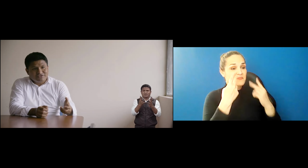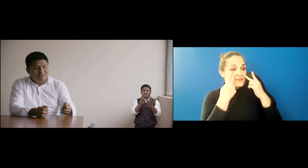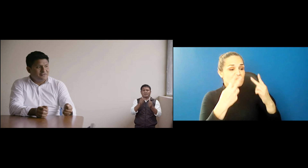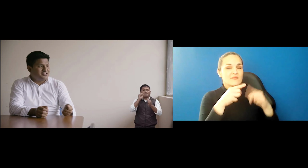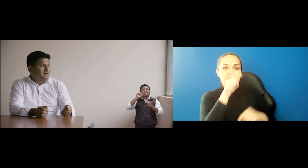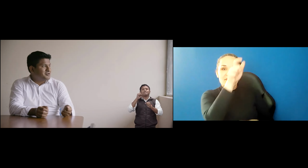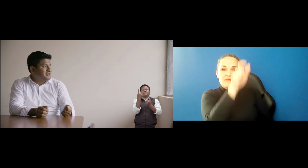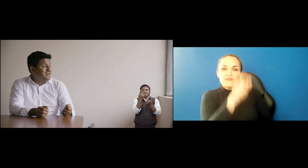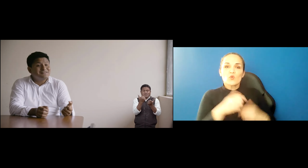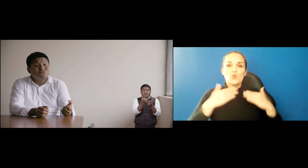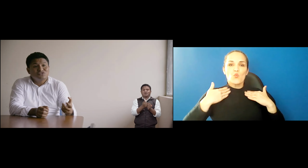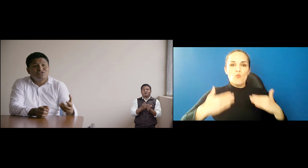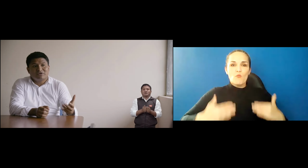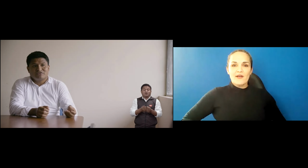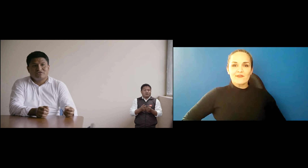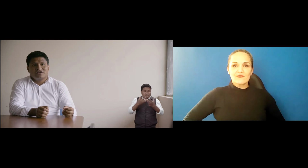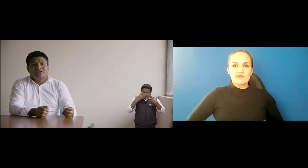the opposite.